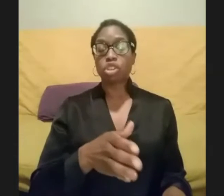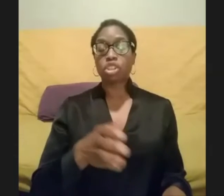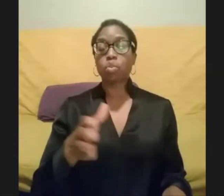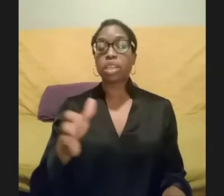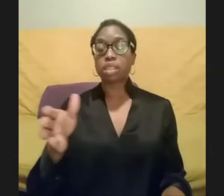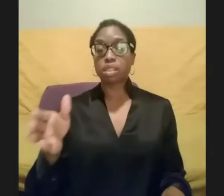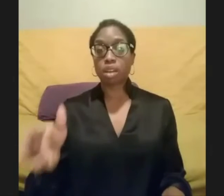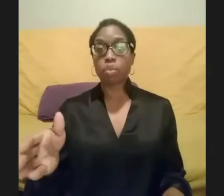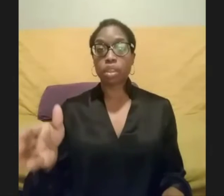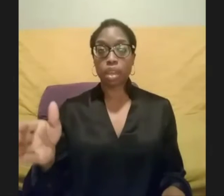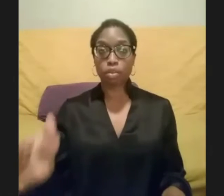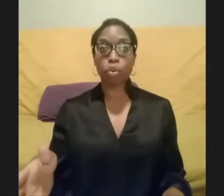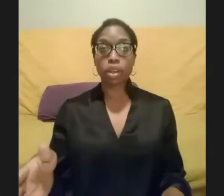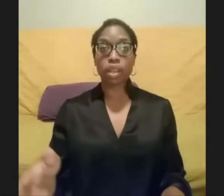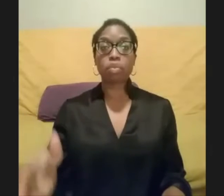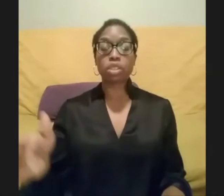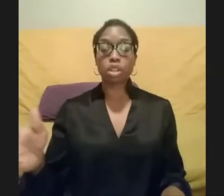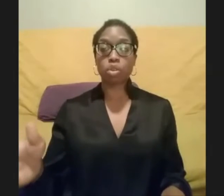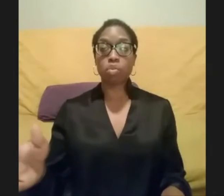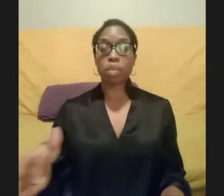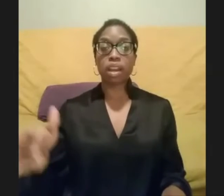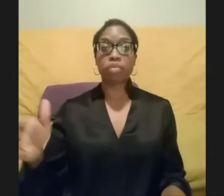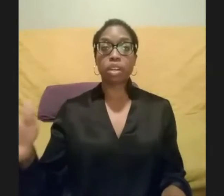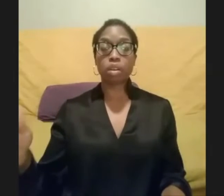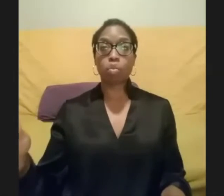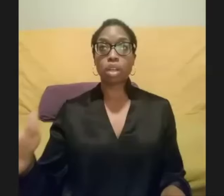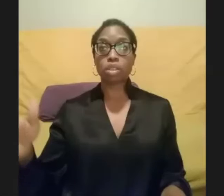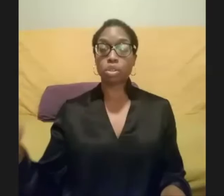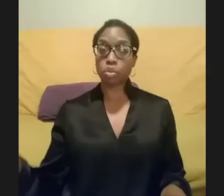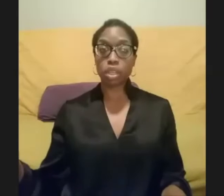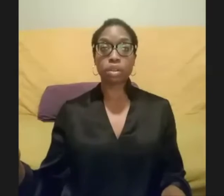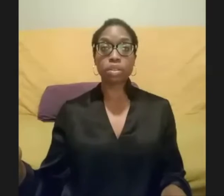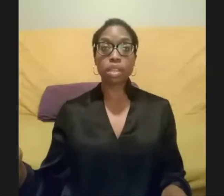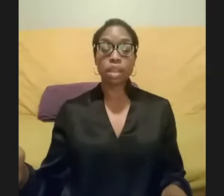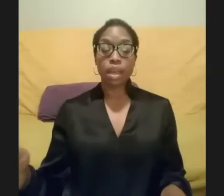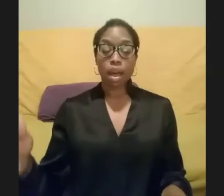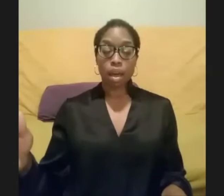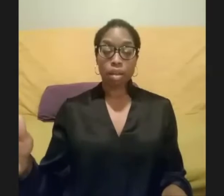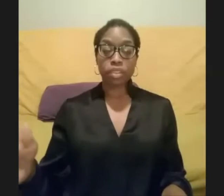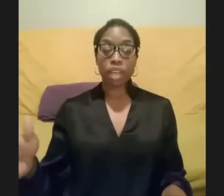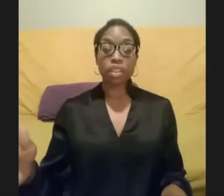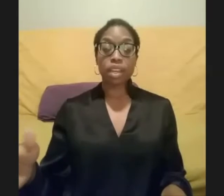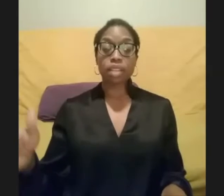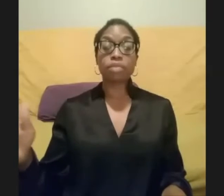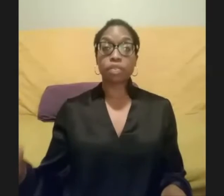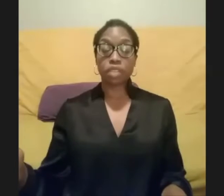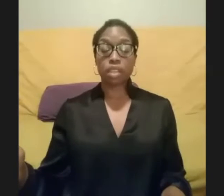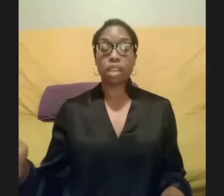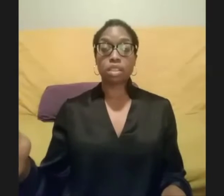So we start with age 40 and we start screening women every 1 to 2 years. Definitely at age 50, they need to start